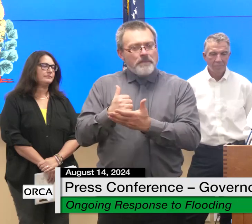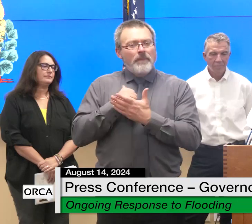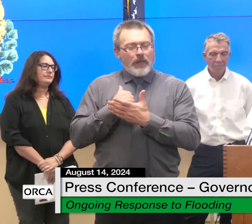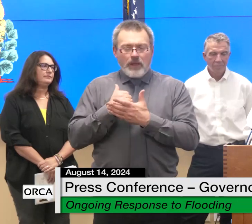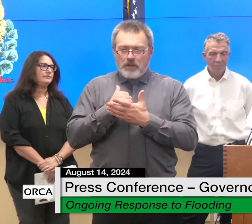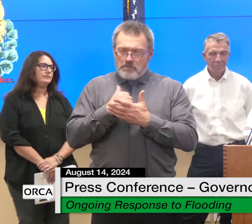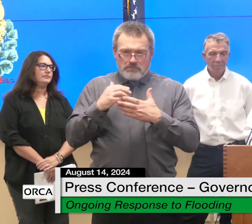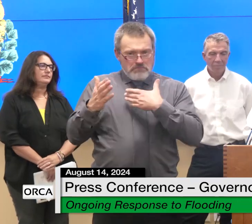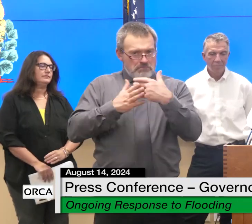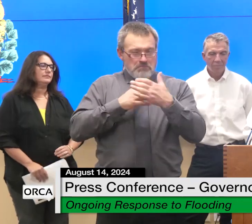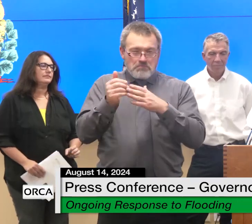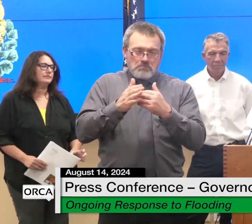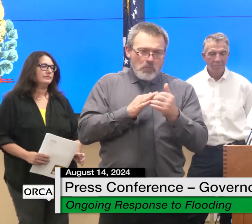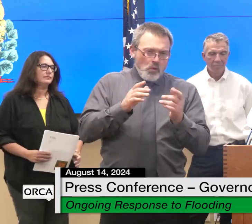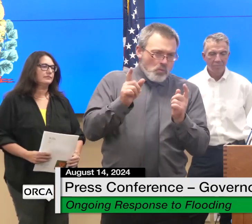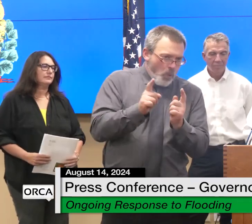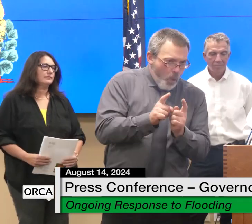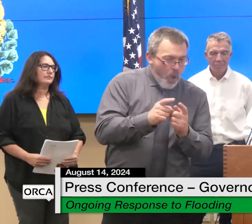mucking out their homes.